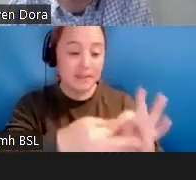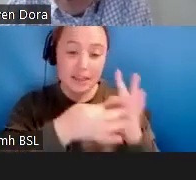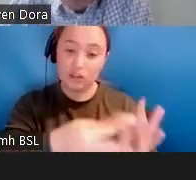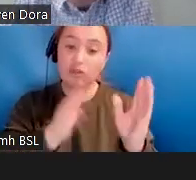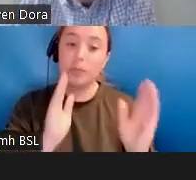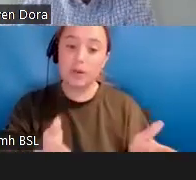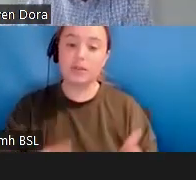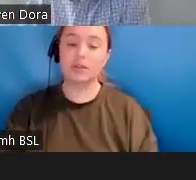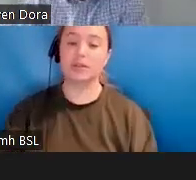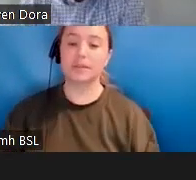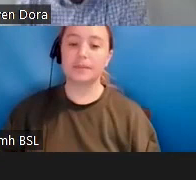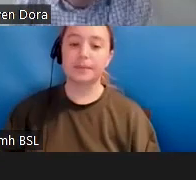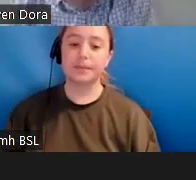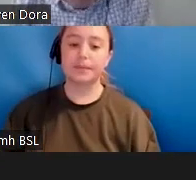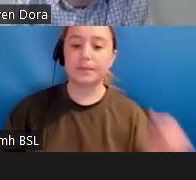Final slide, please, Callum.